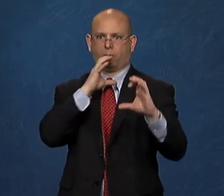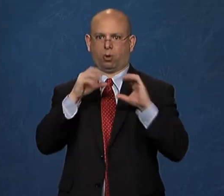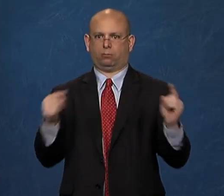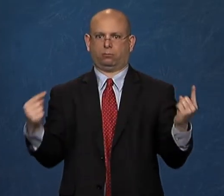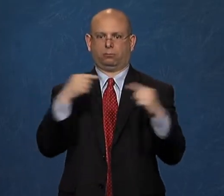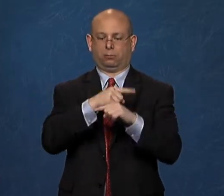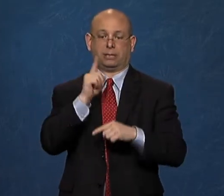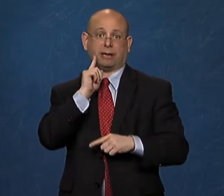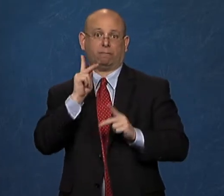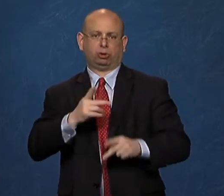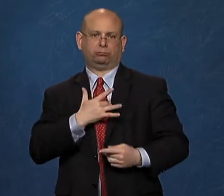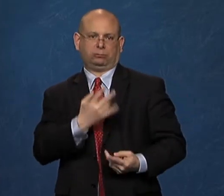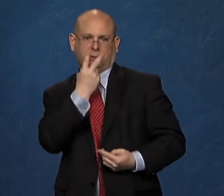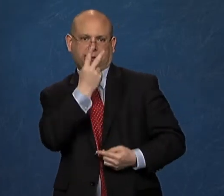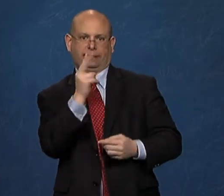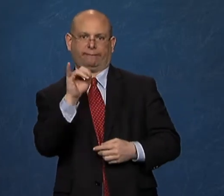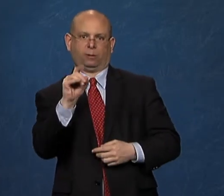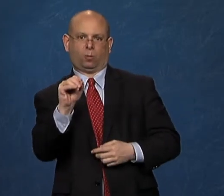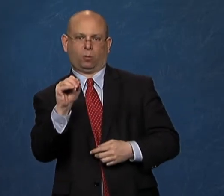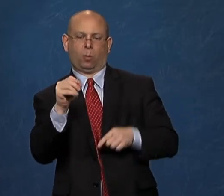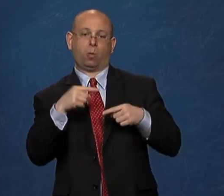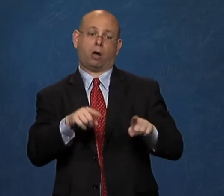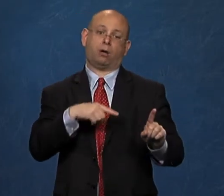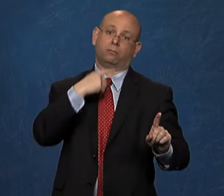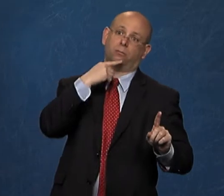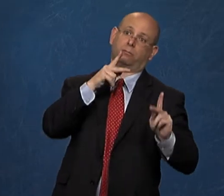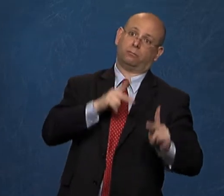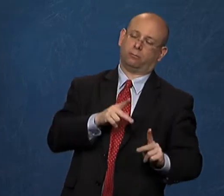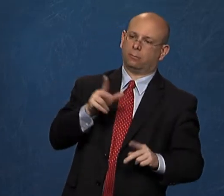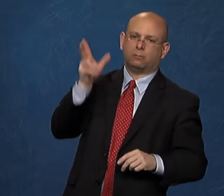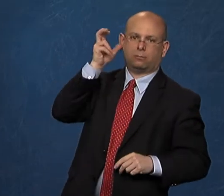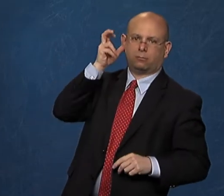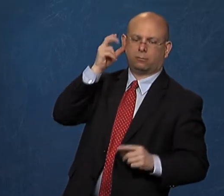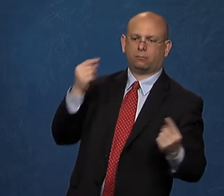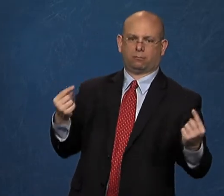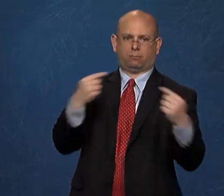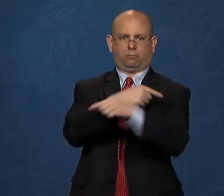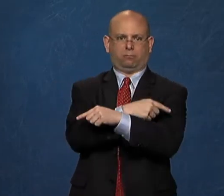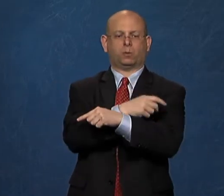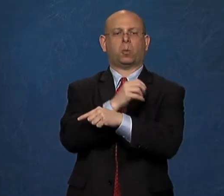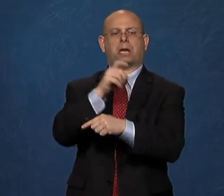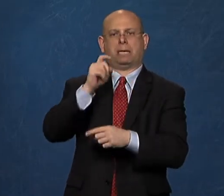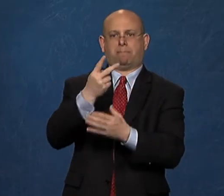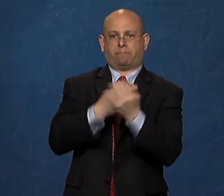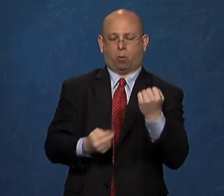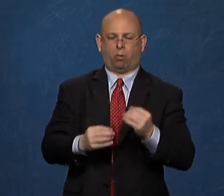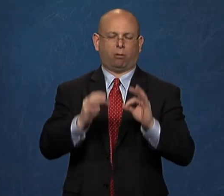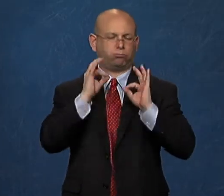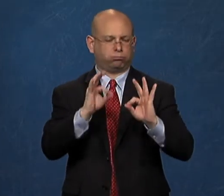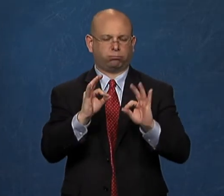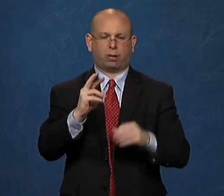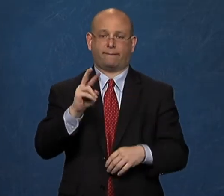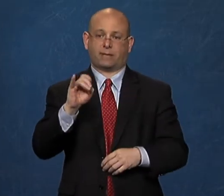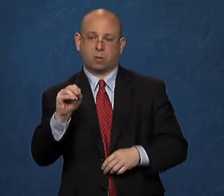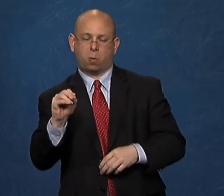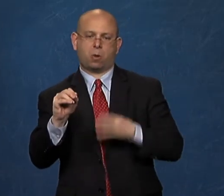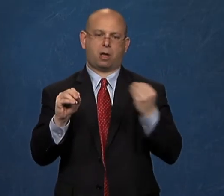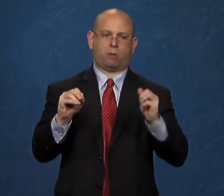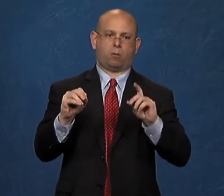video. So the communication can happen both ways. The deaf person has to be able to see the video, and the interpreter has to be able to see and hear the deaf person. So